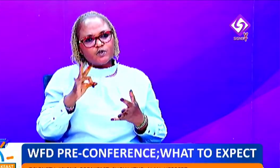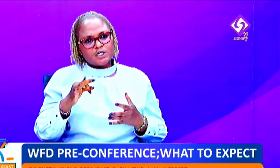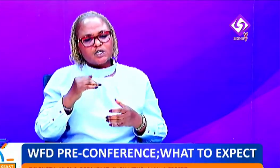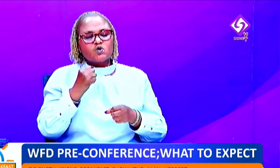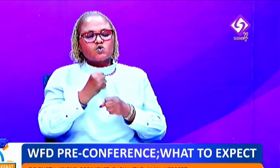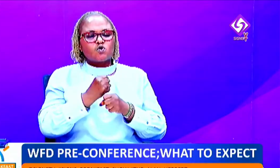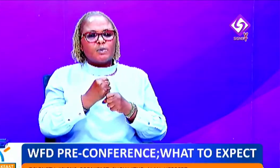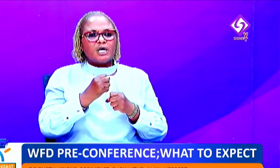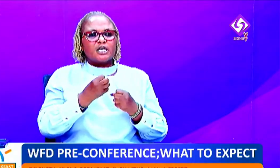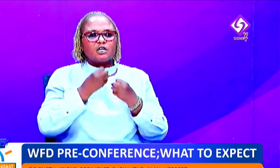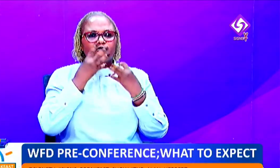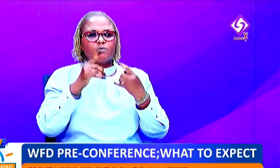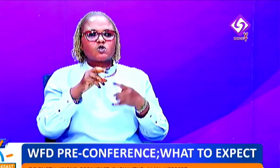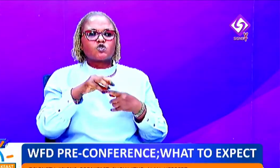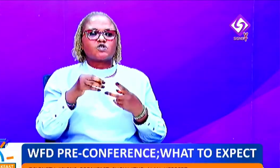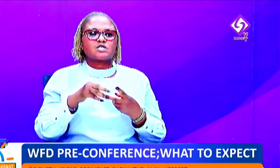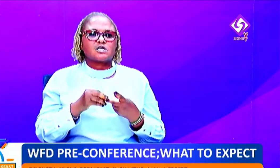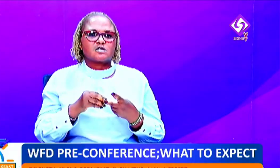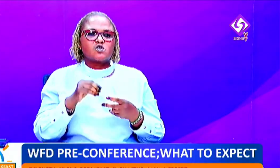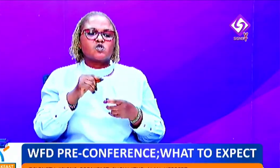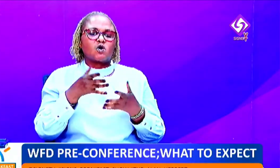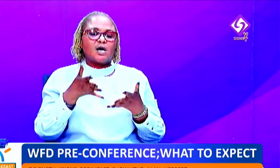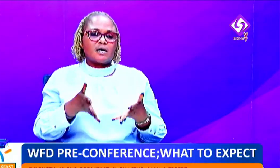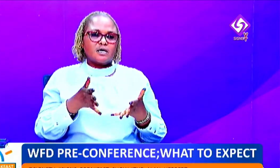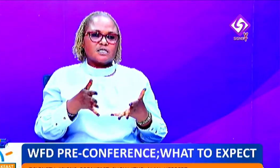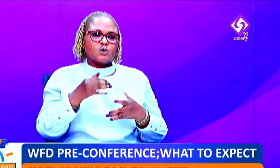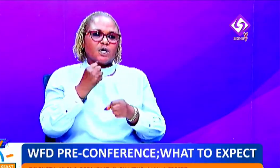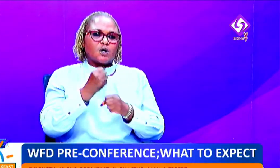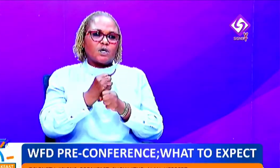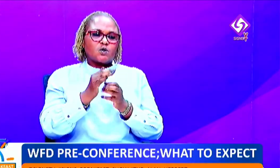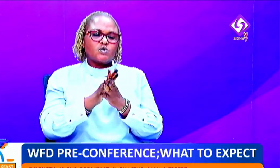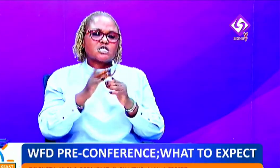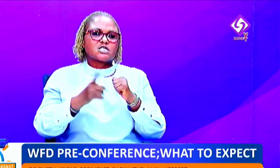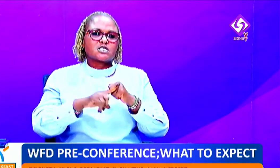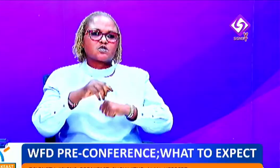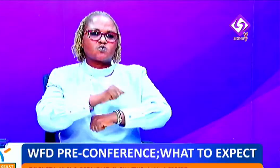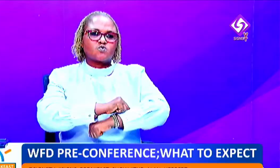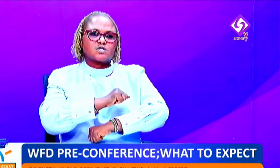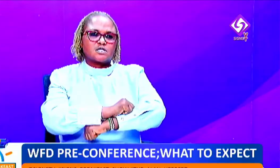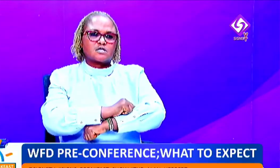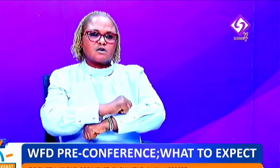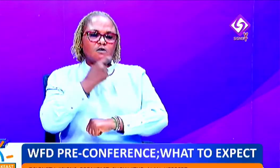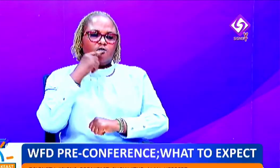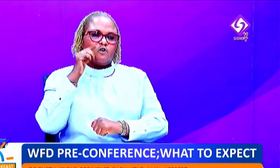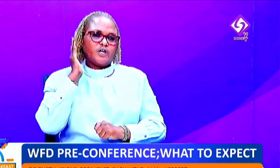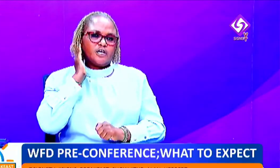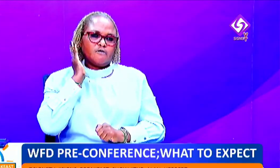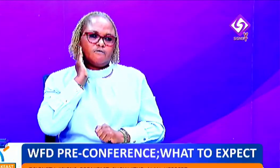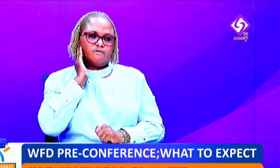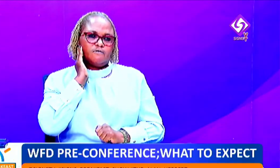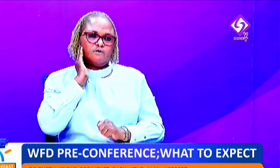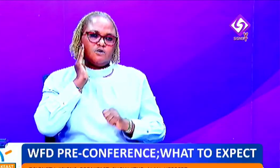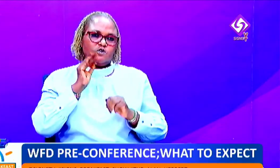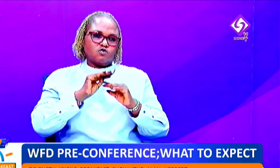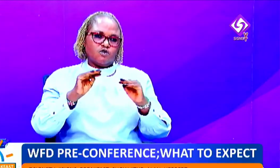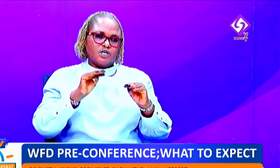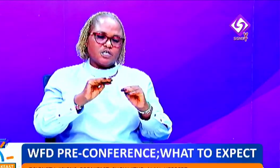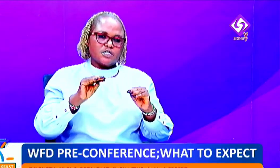these consequences have found them, so that they can make informed choices, they can have agency over their lives. So we are working currently with